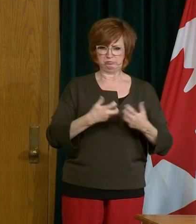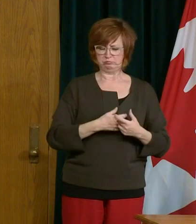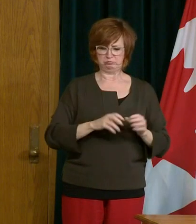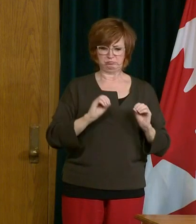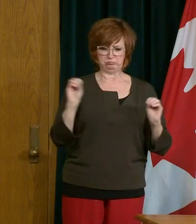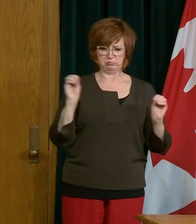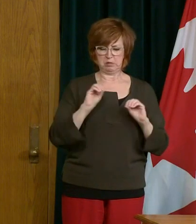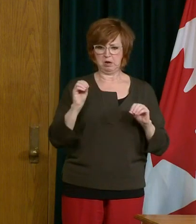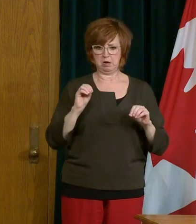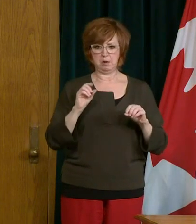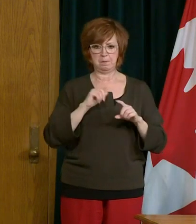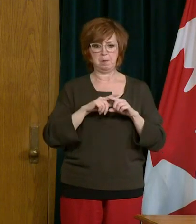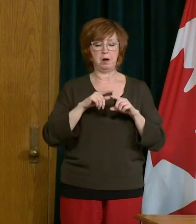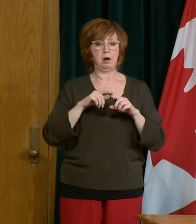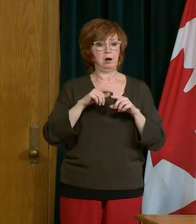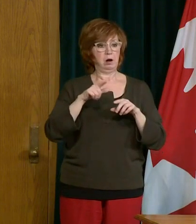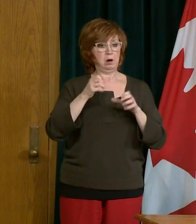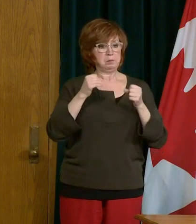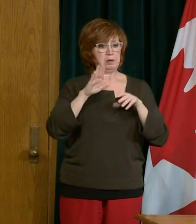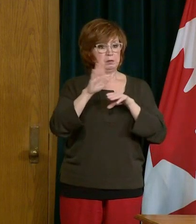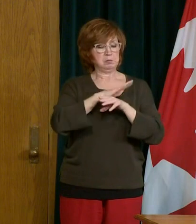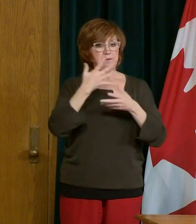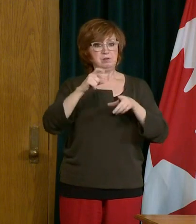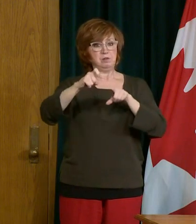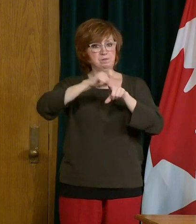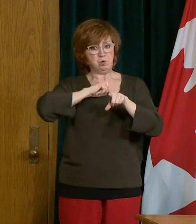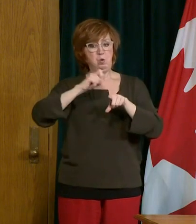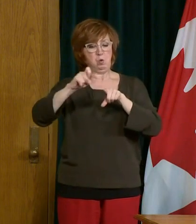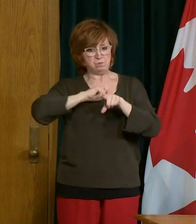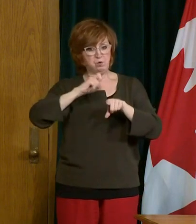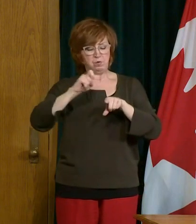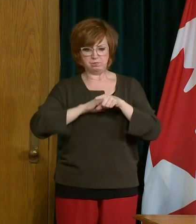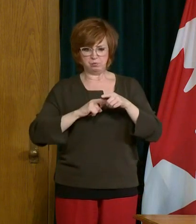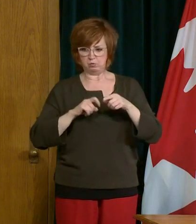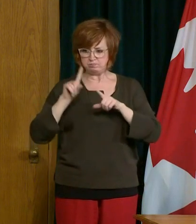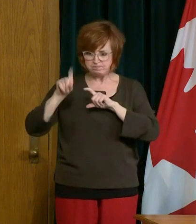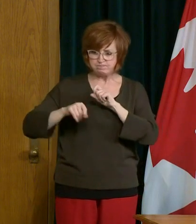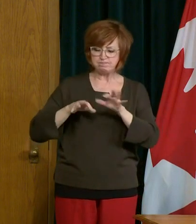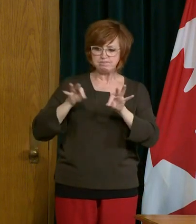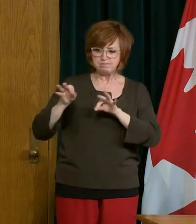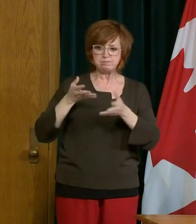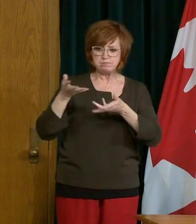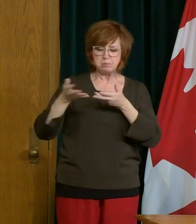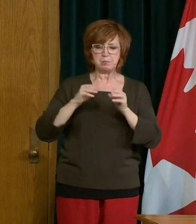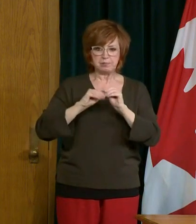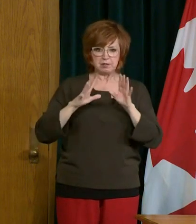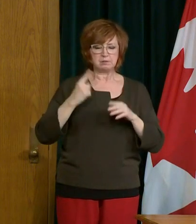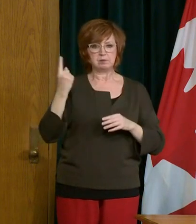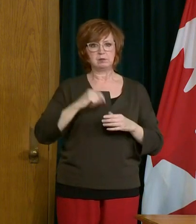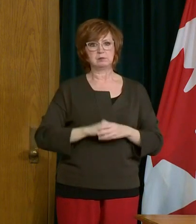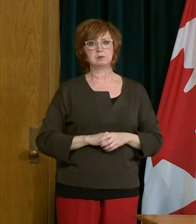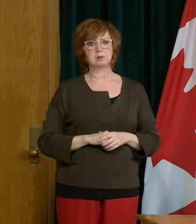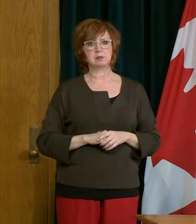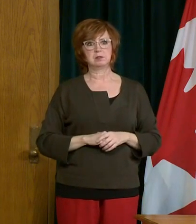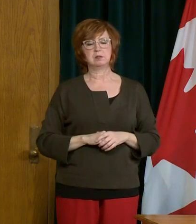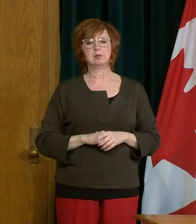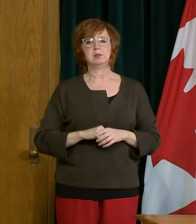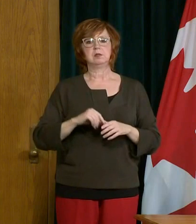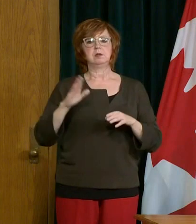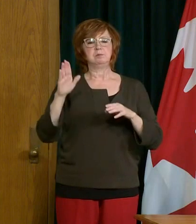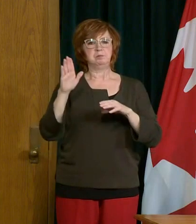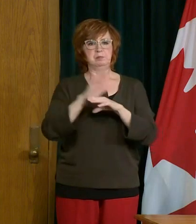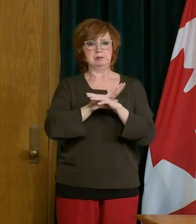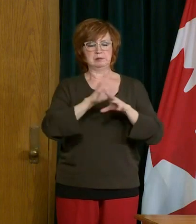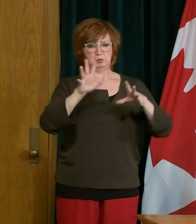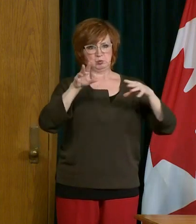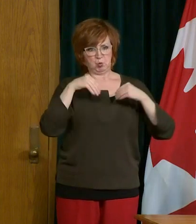services safely to people in our community. So quite often the suggestions are coming through the business response line from